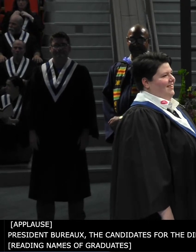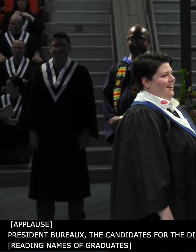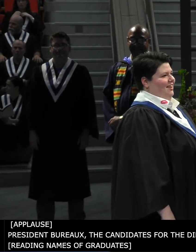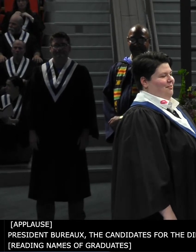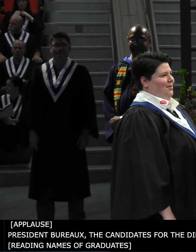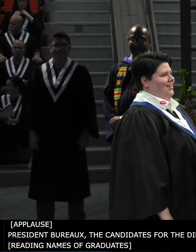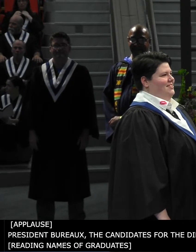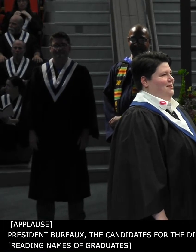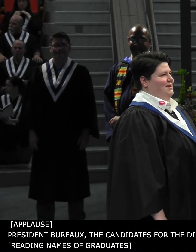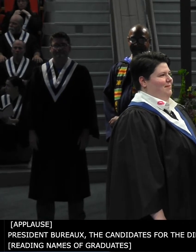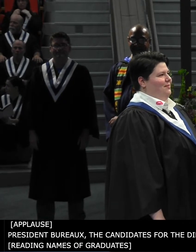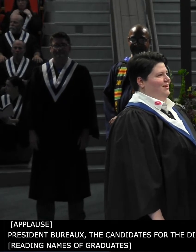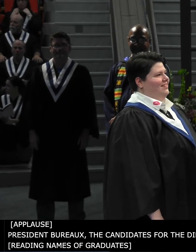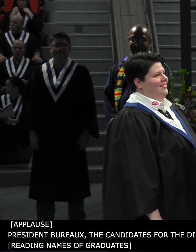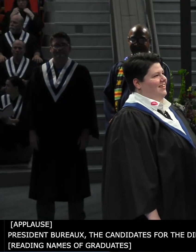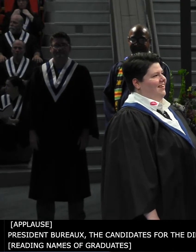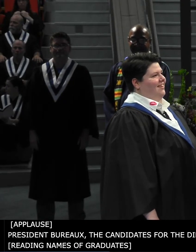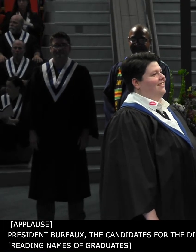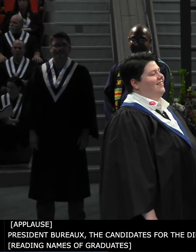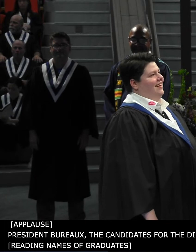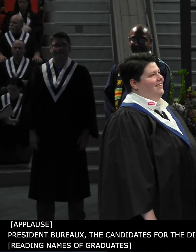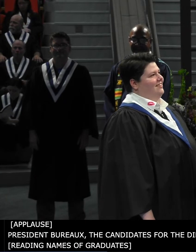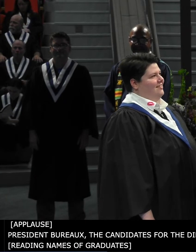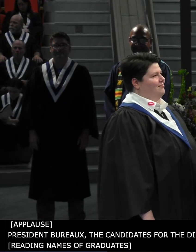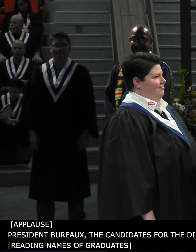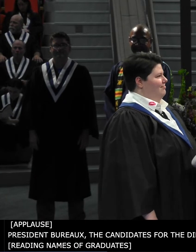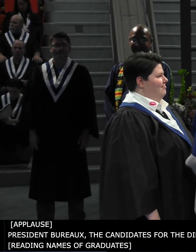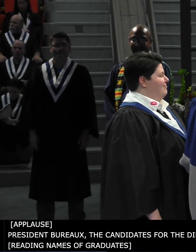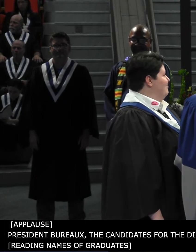Rollins. That's what I thought. Yeah.